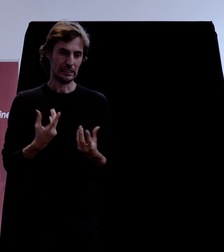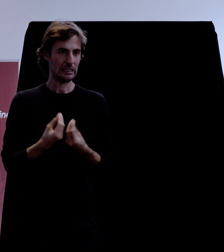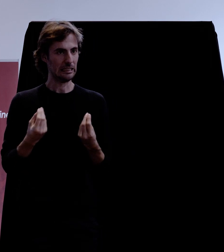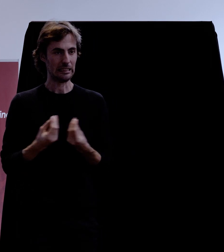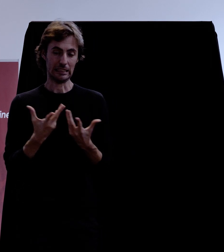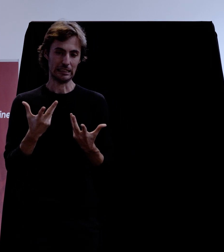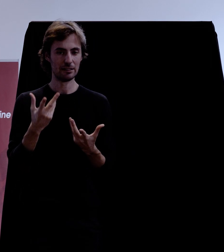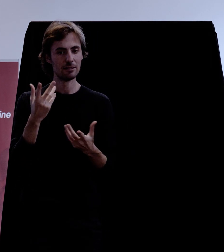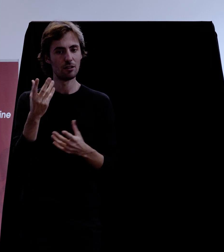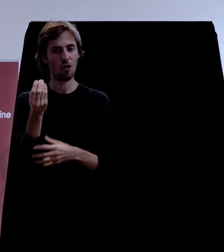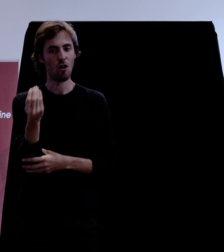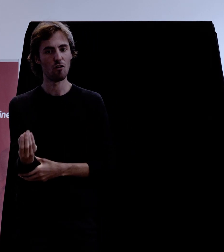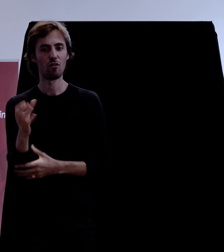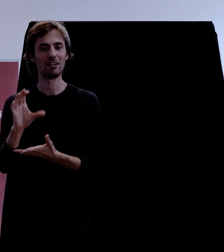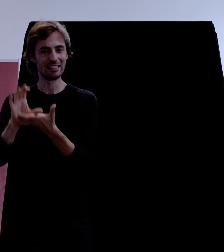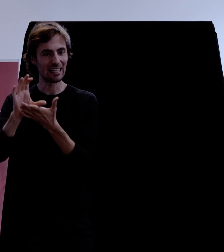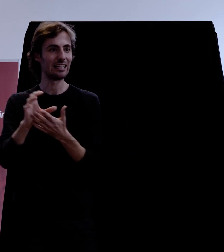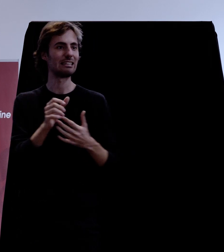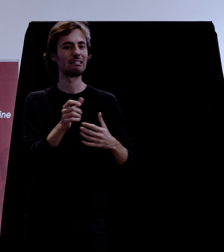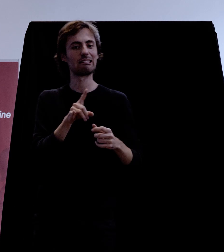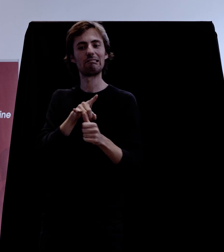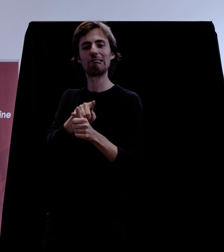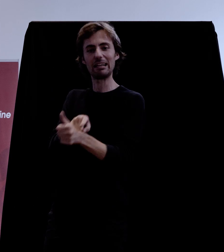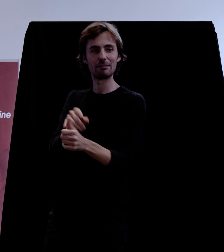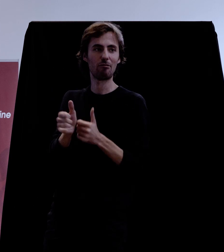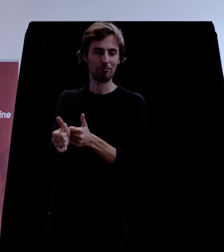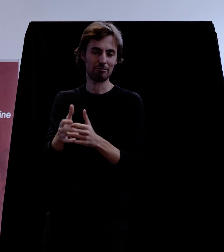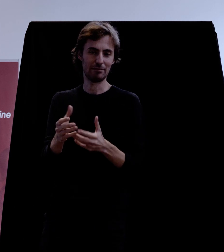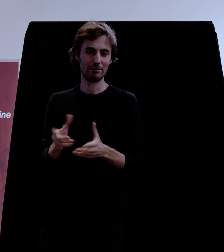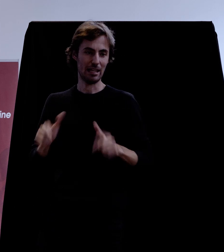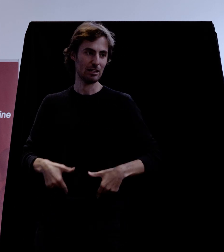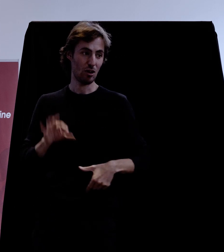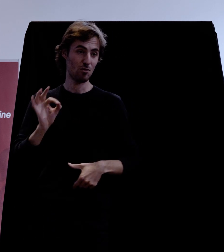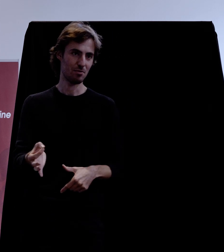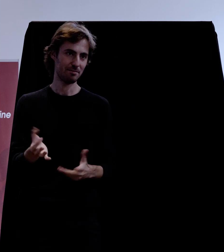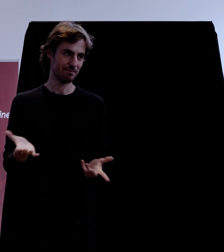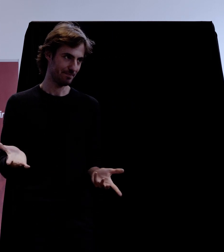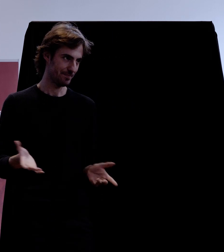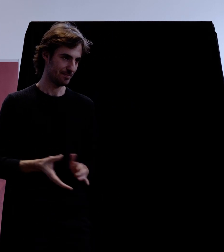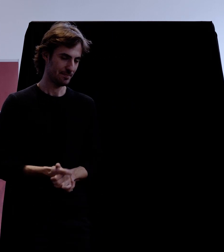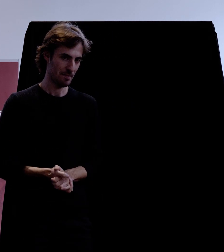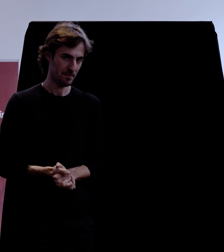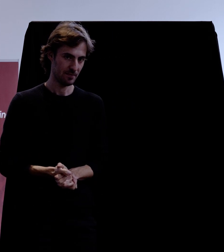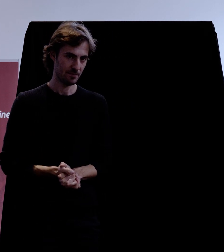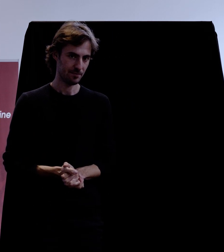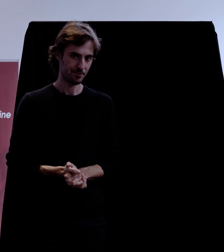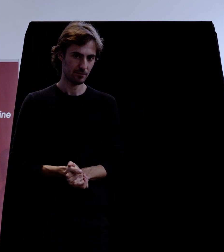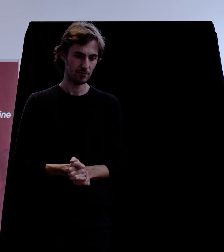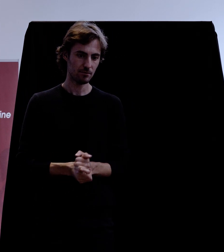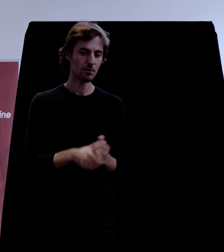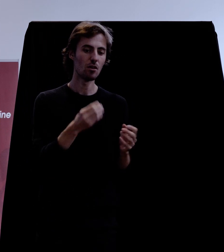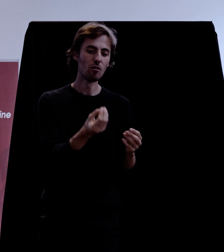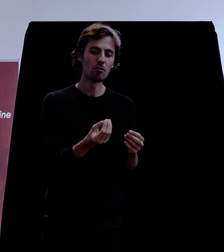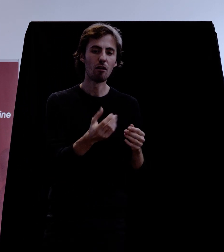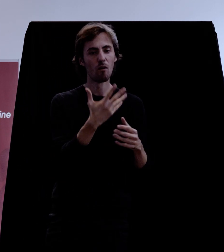That's a factor. If they feel like their friends are attacking them or being rude to them or whatever, that can lead to some